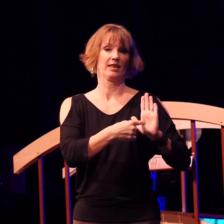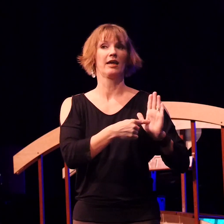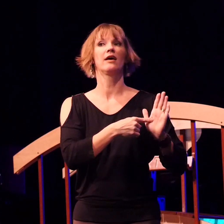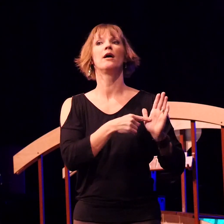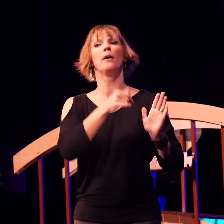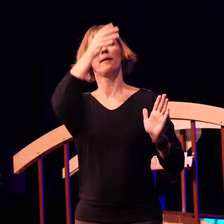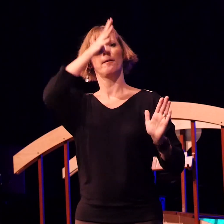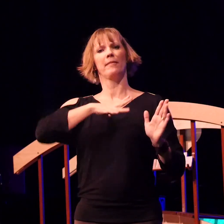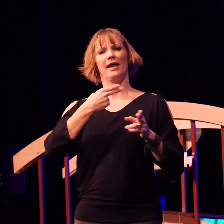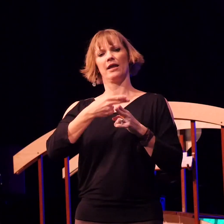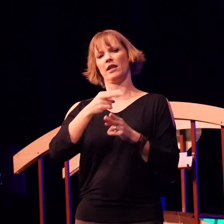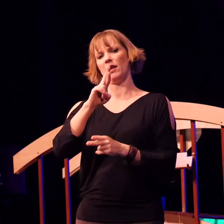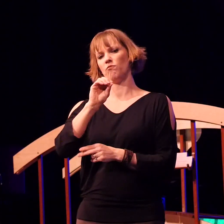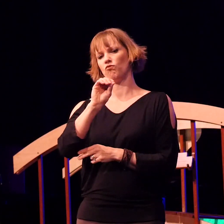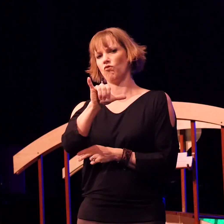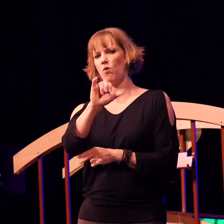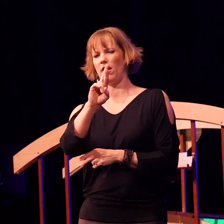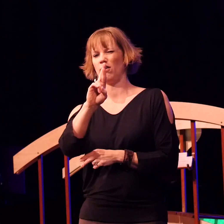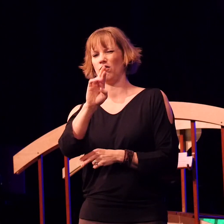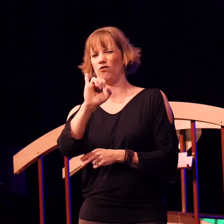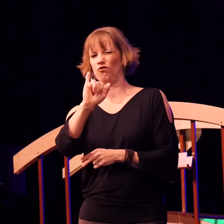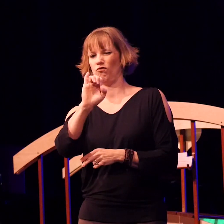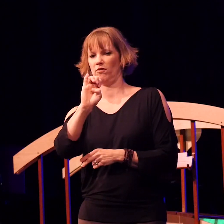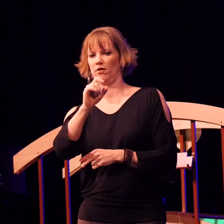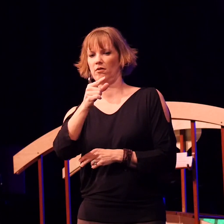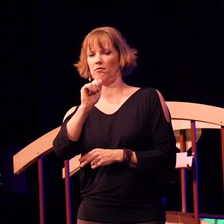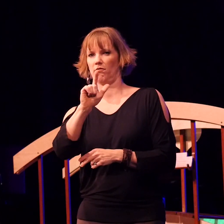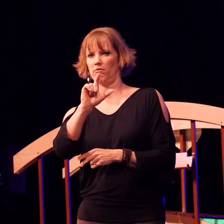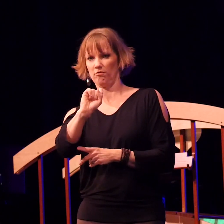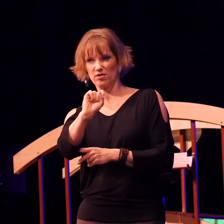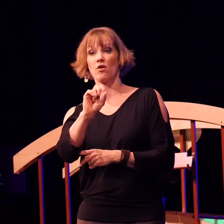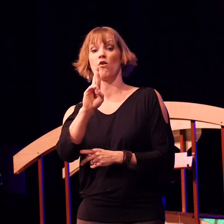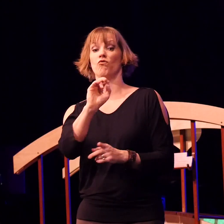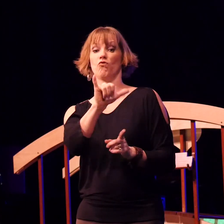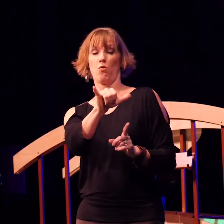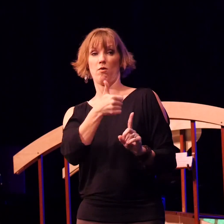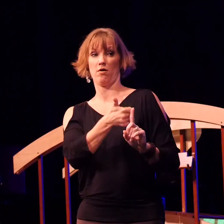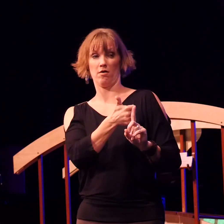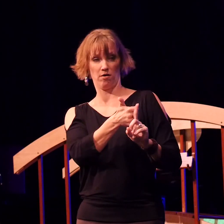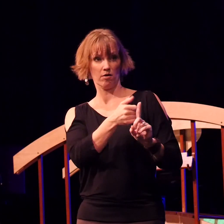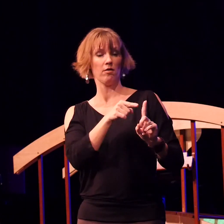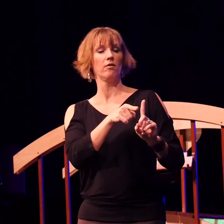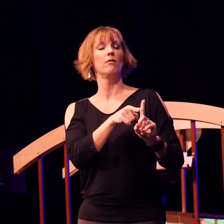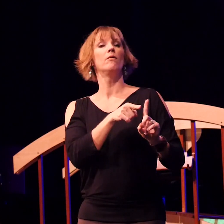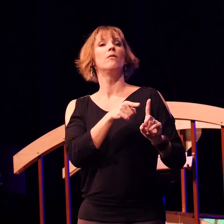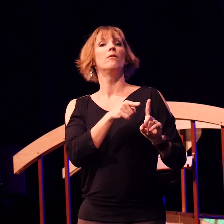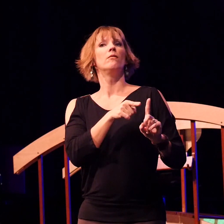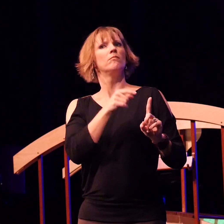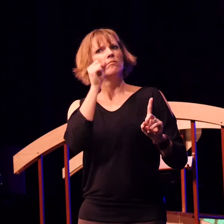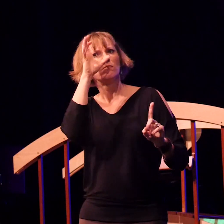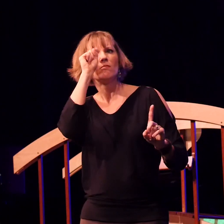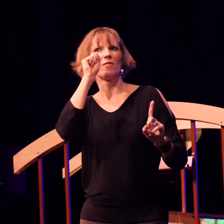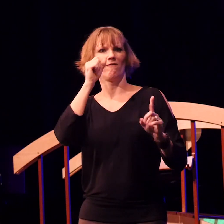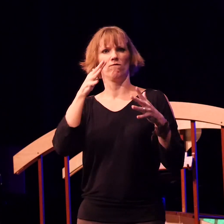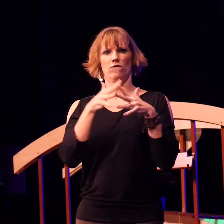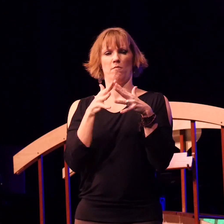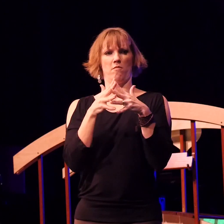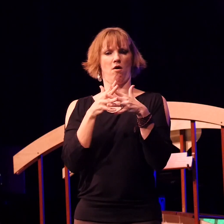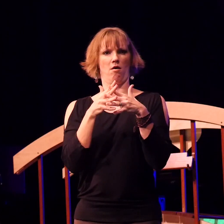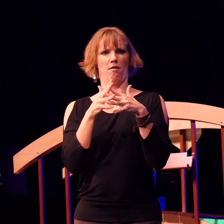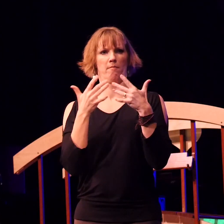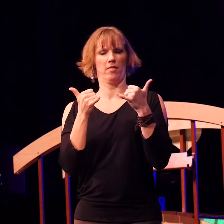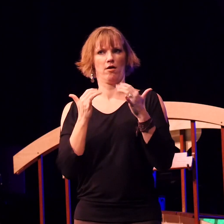that of a man named Roy Riegels. Now, Roy was a tremendous football player. He